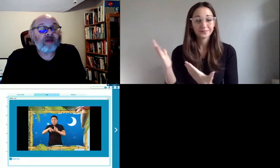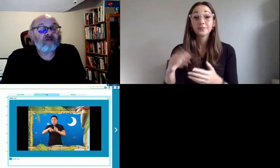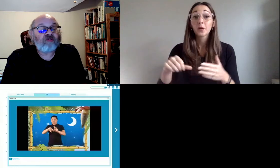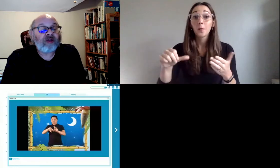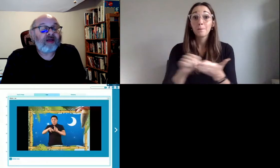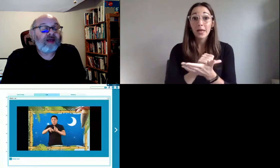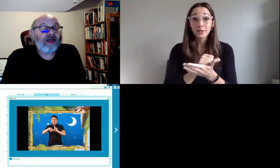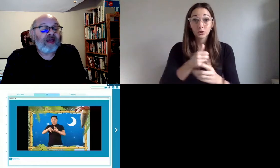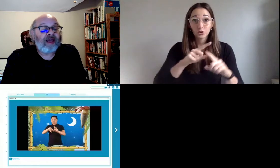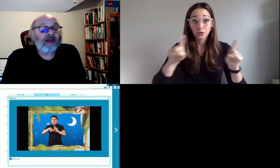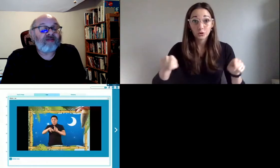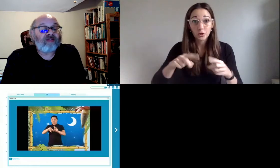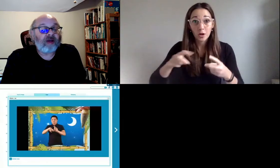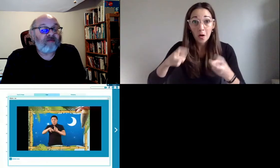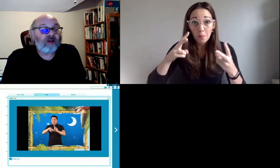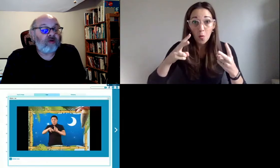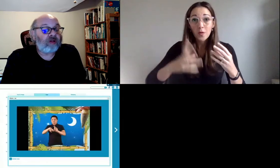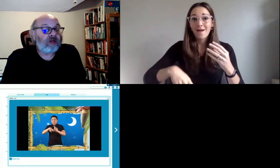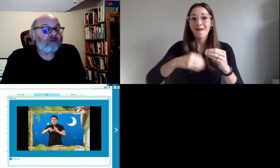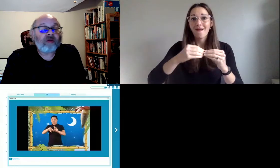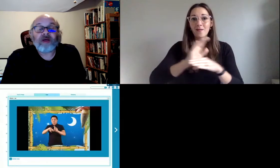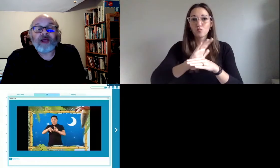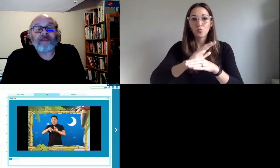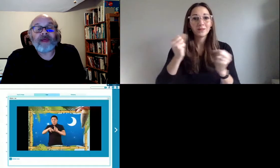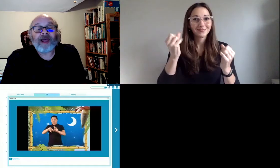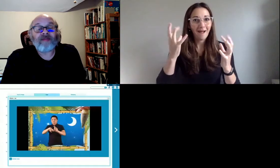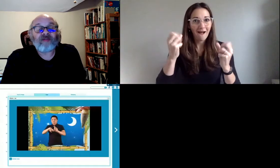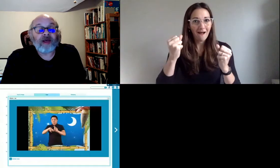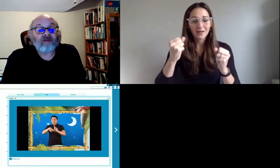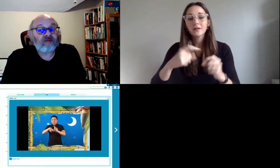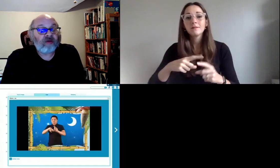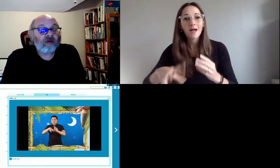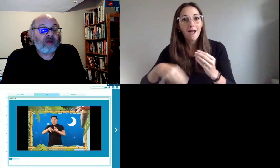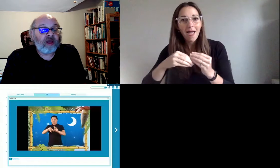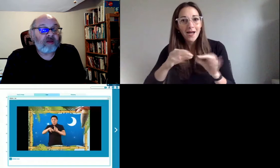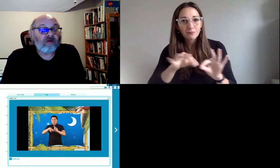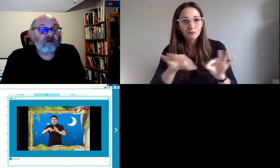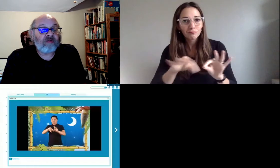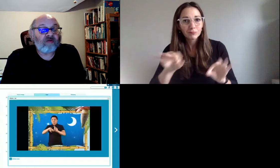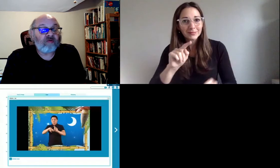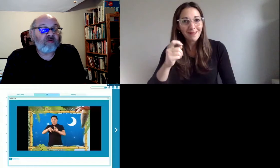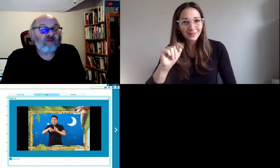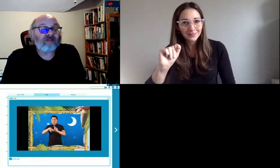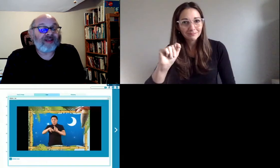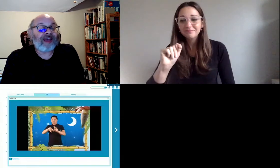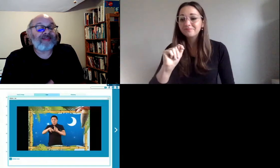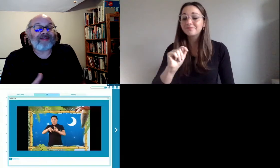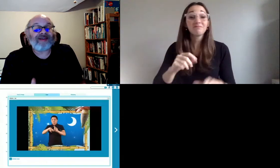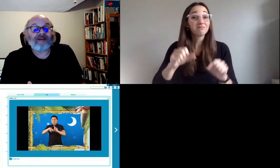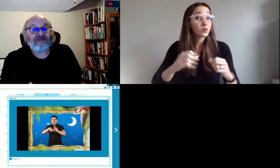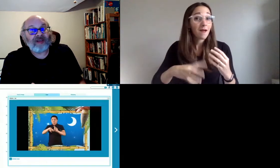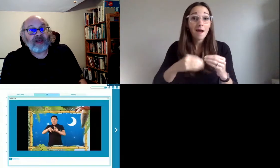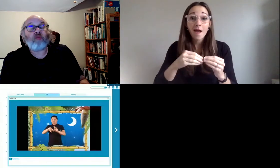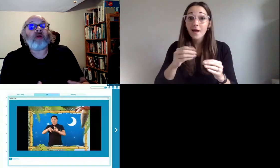upload a page, add the signed video clip, and then add the text. And you can do things like adding